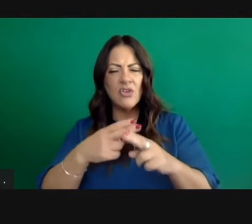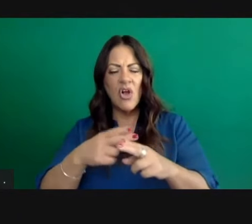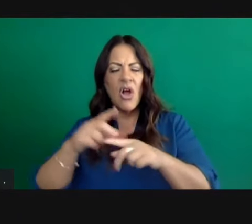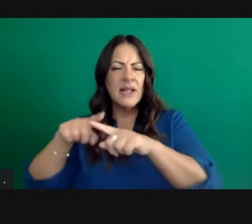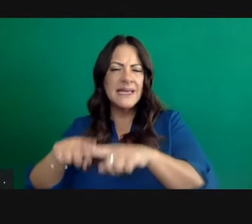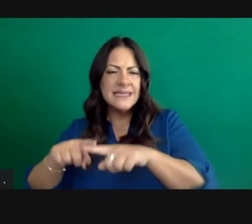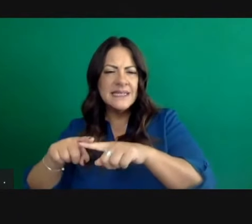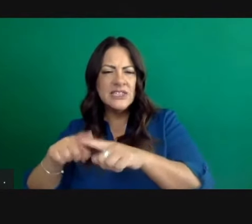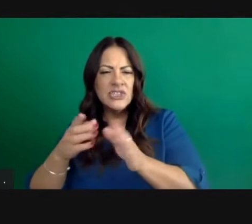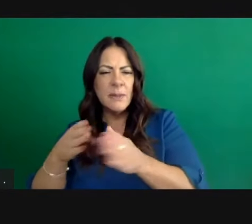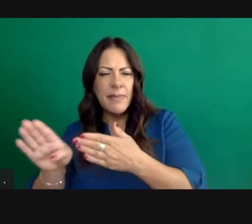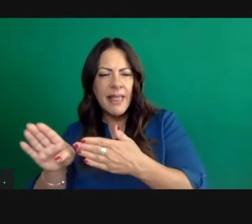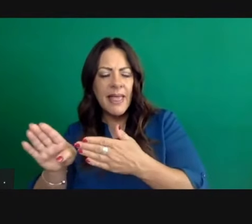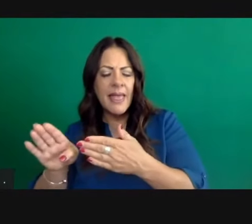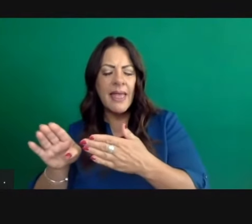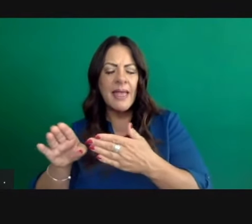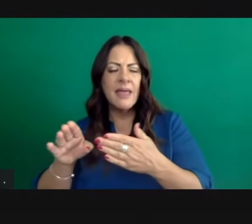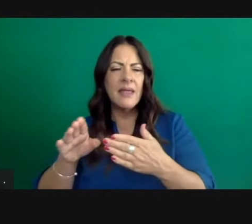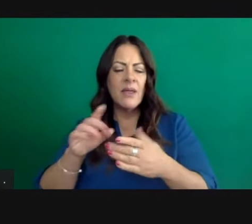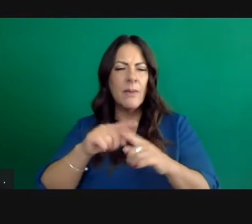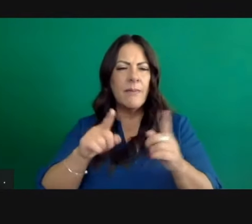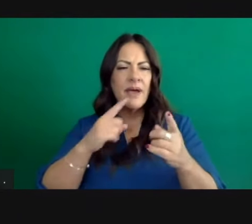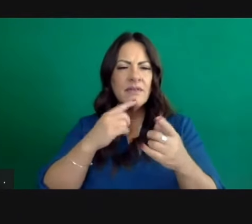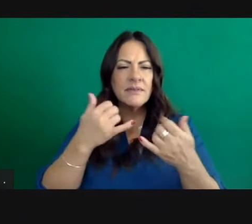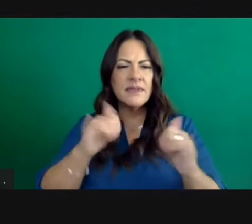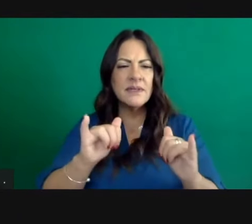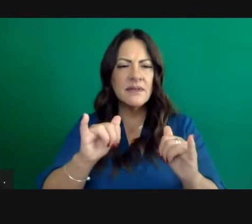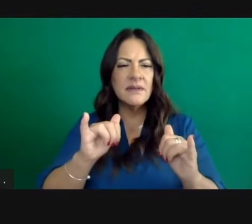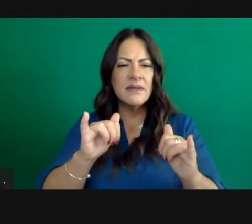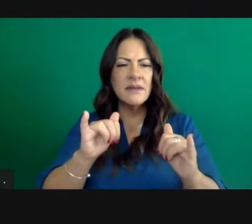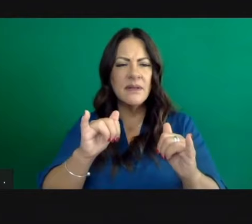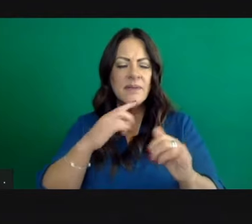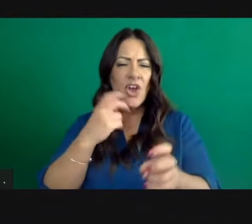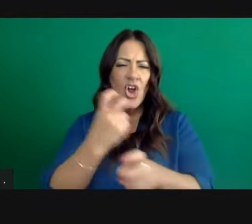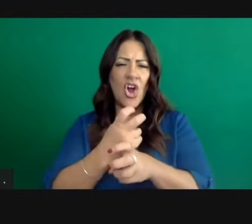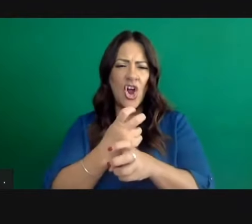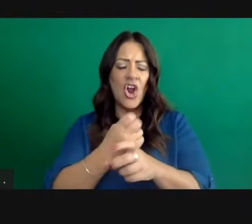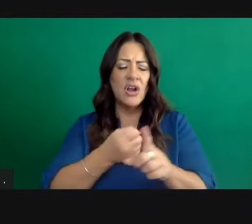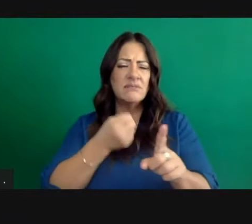that, groups are telling me would be such a devastating blow to California?